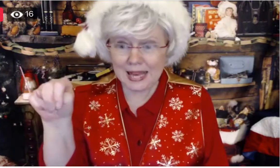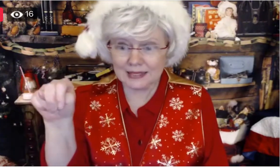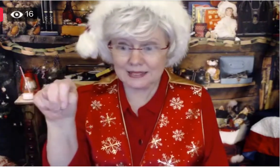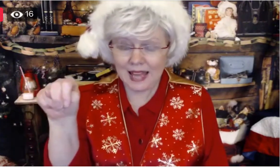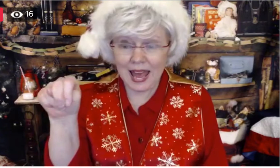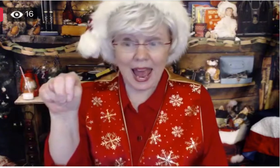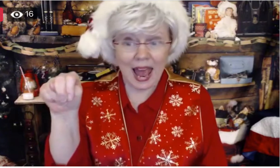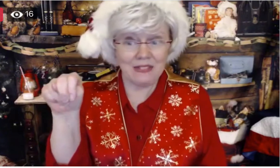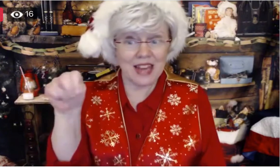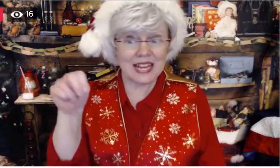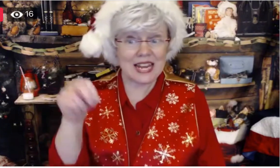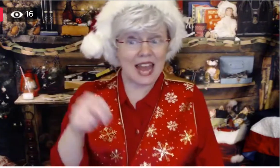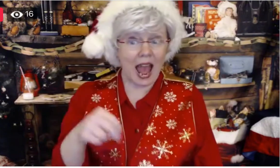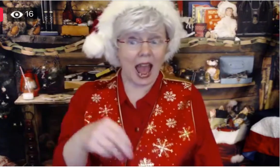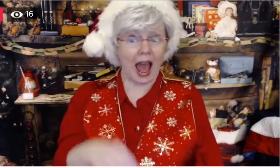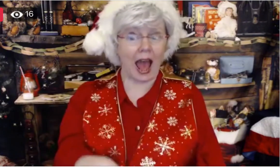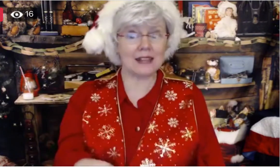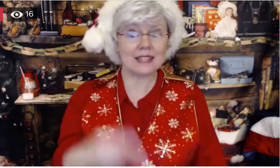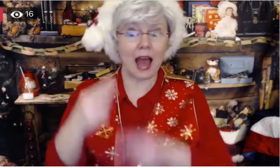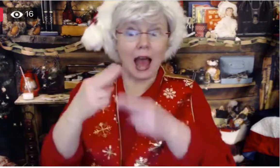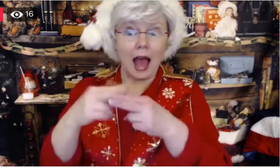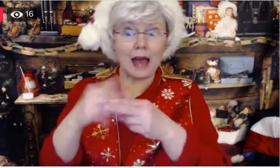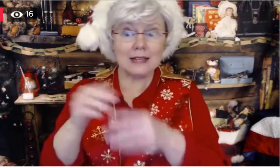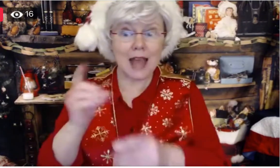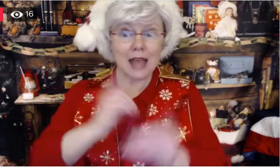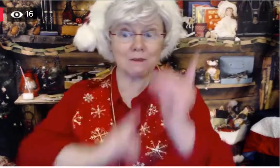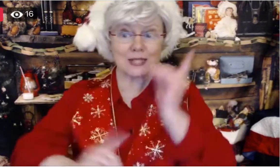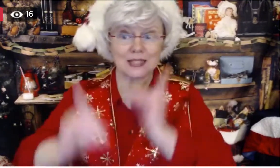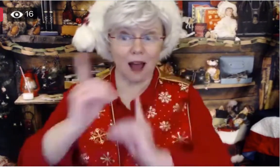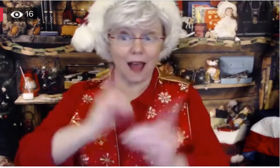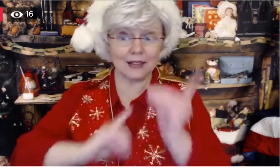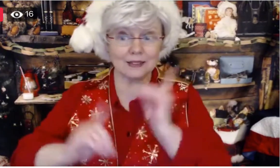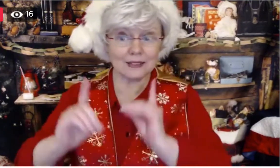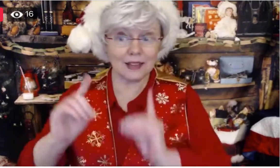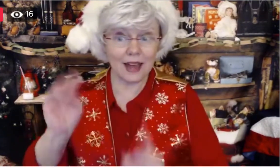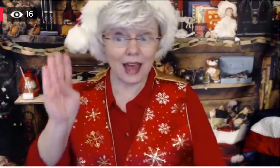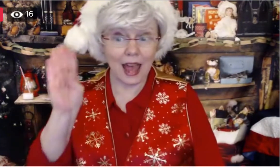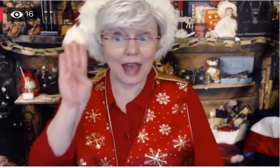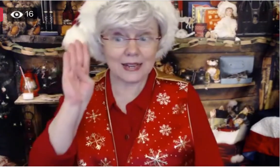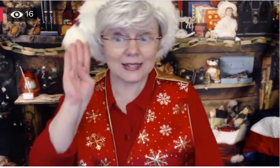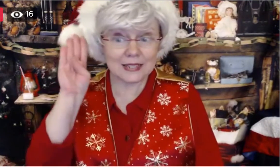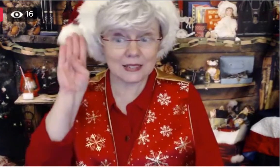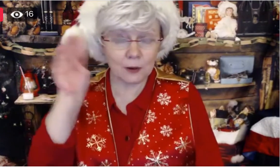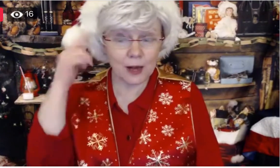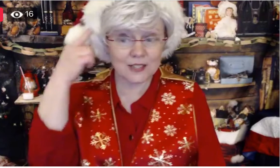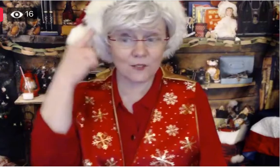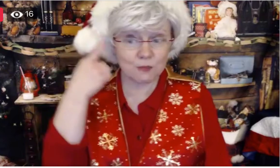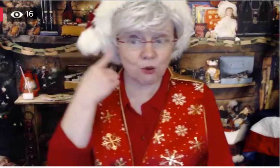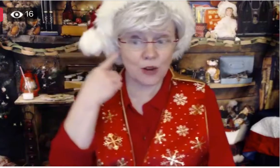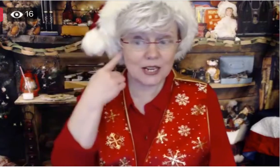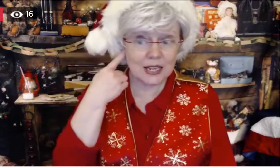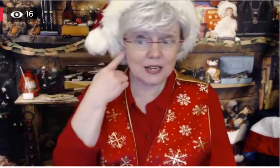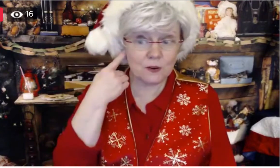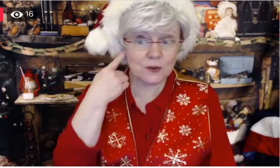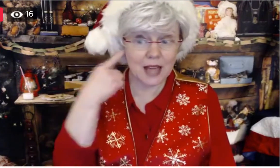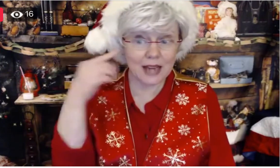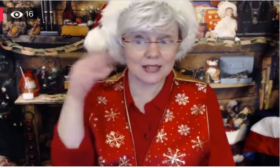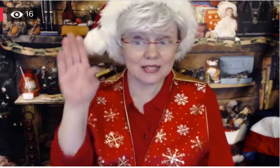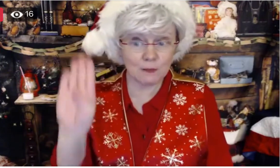Beacon. And then he has a name sign, and it's because of his pointed ears, and his name